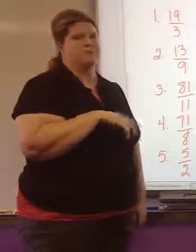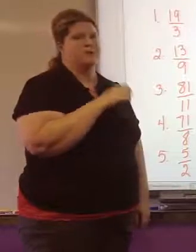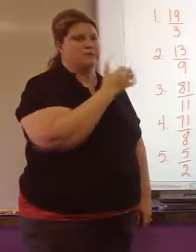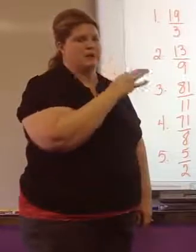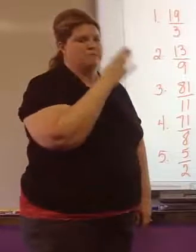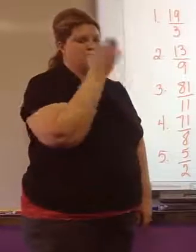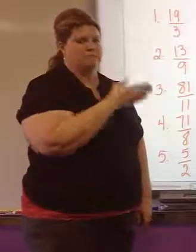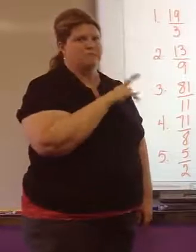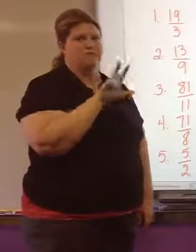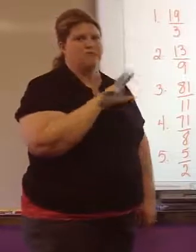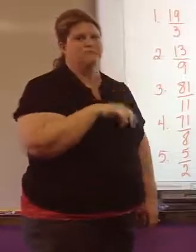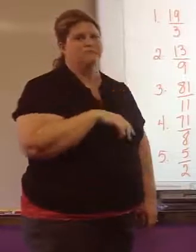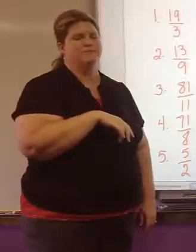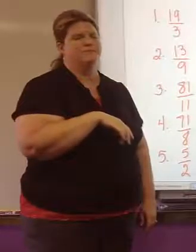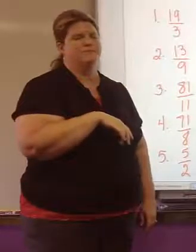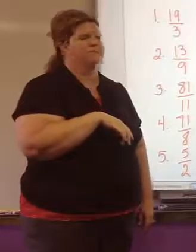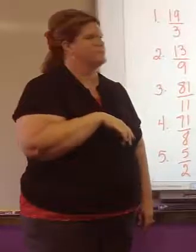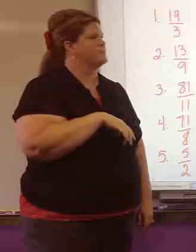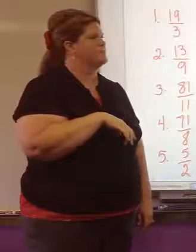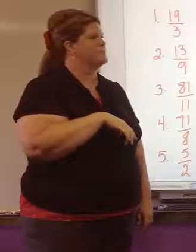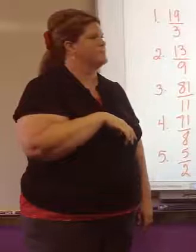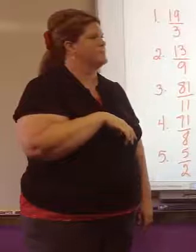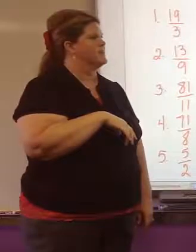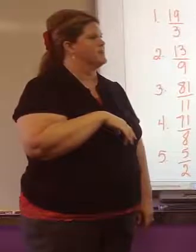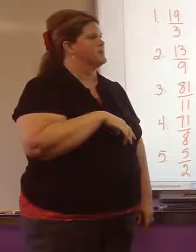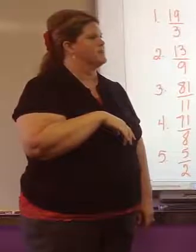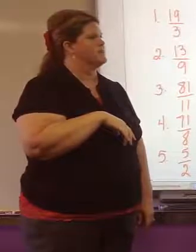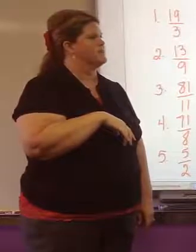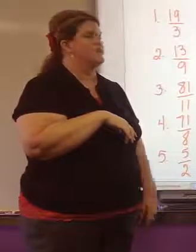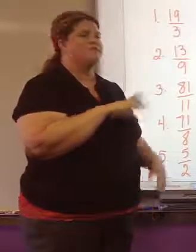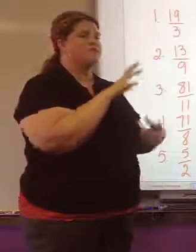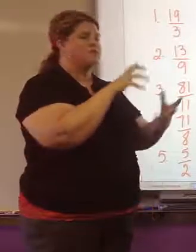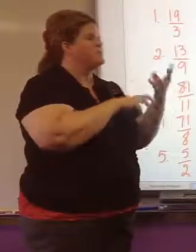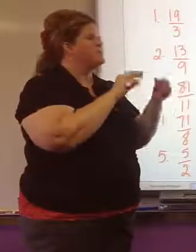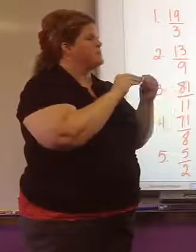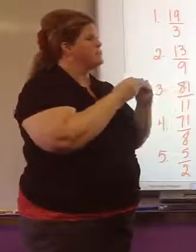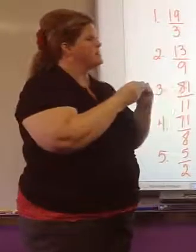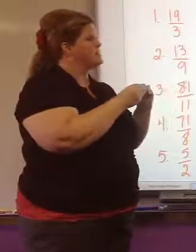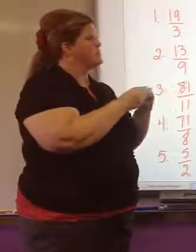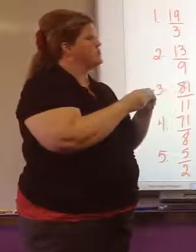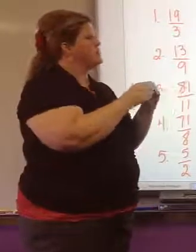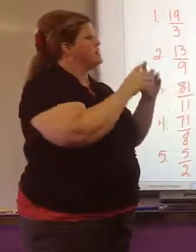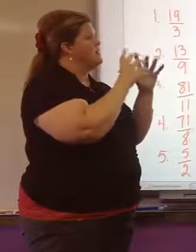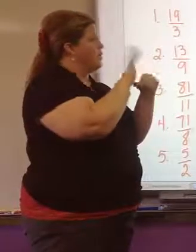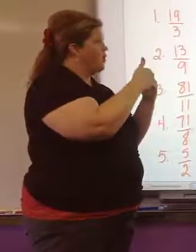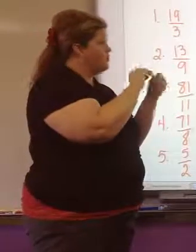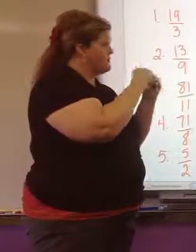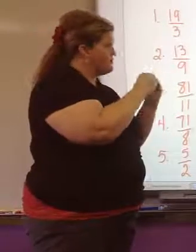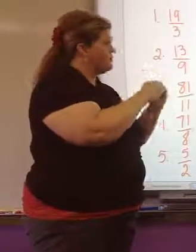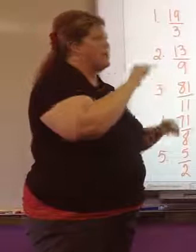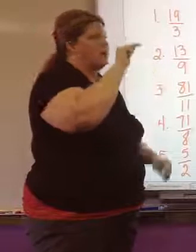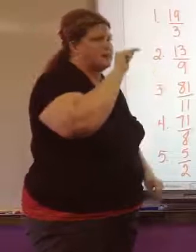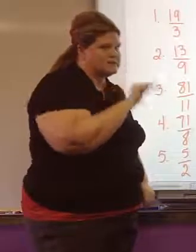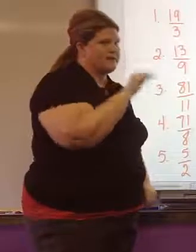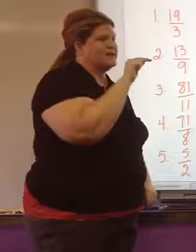19/thirds. It's down on the bottom of the keyboard, kind of by the space bar. If they do a mixed number, do they need to do the whole